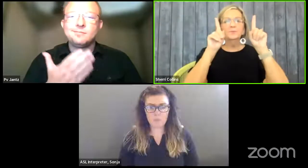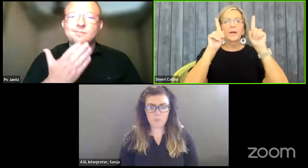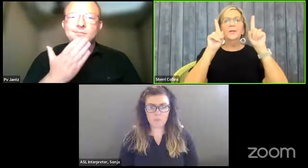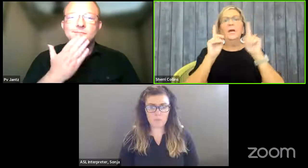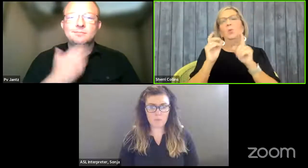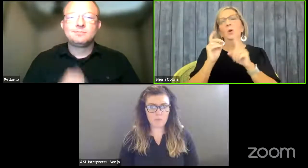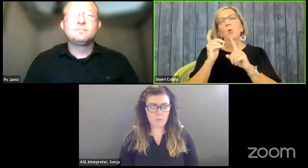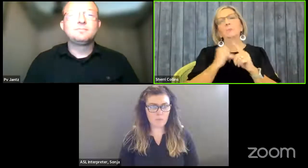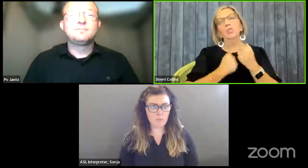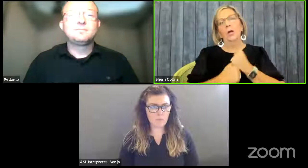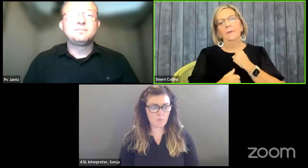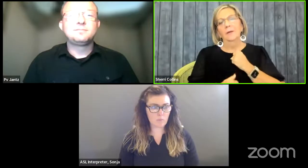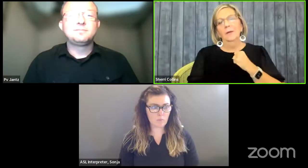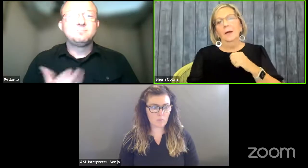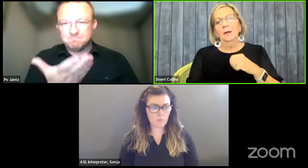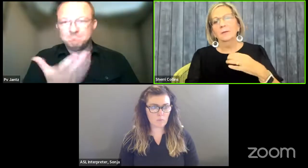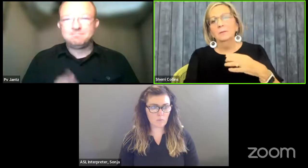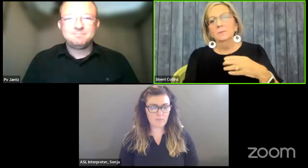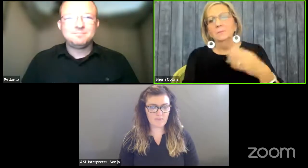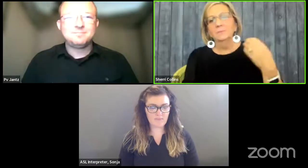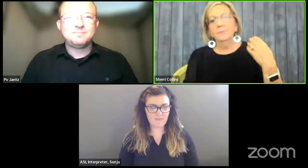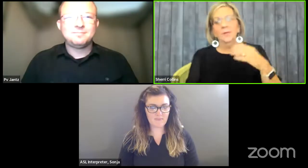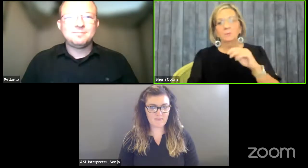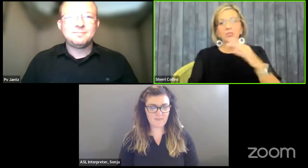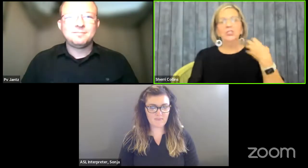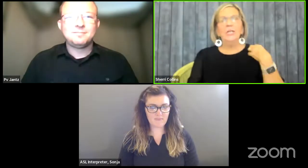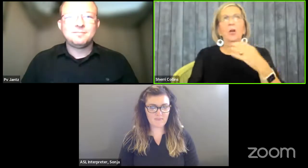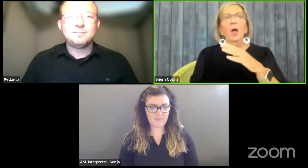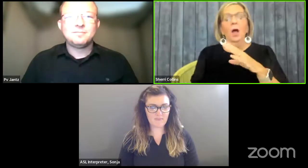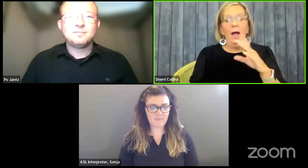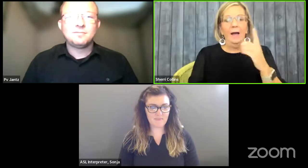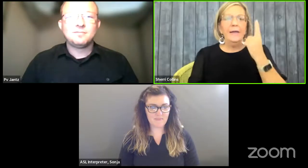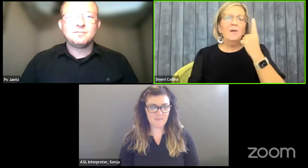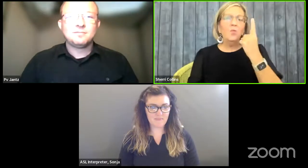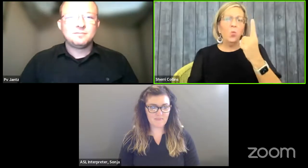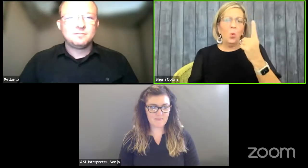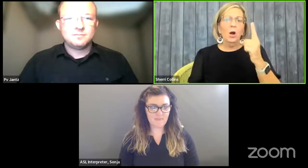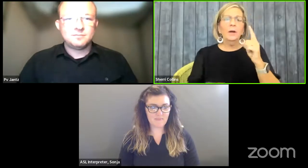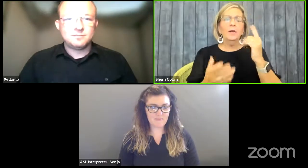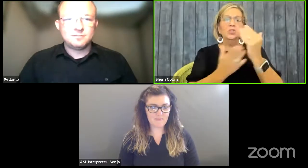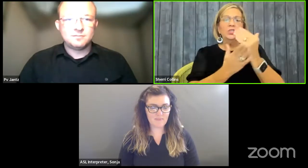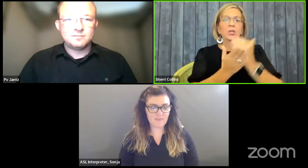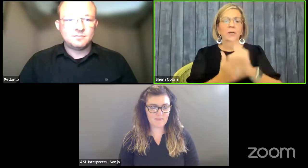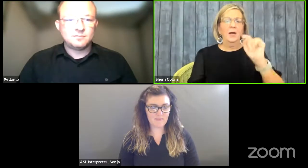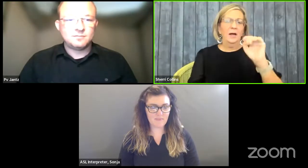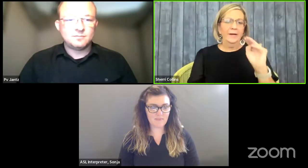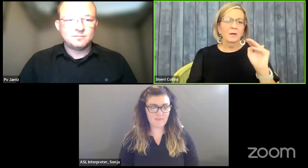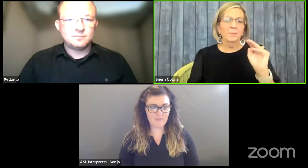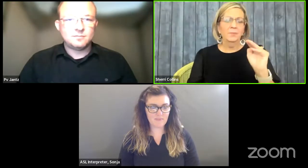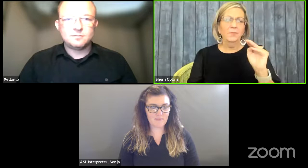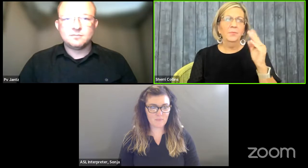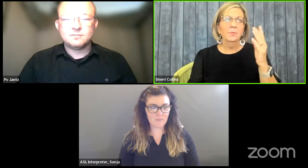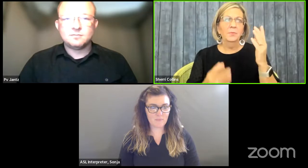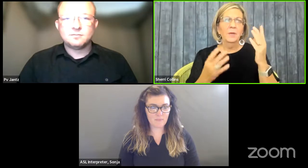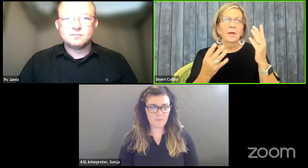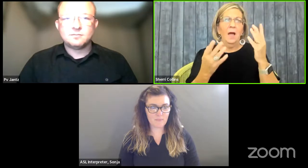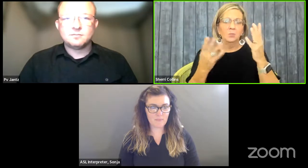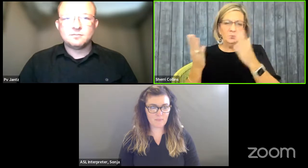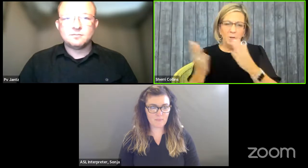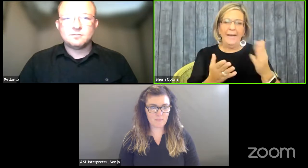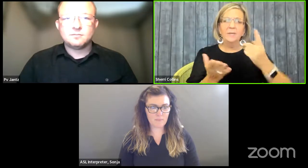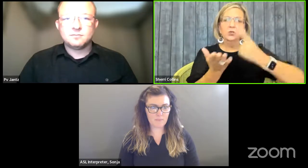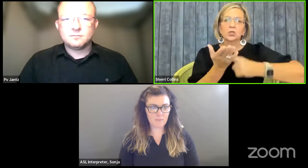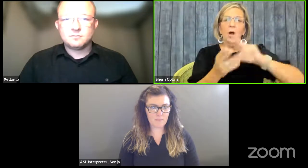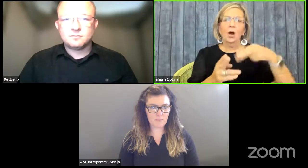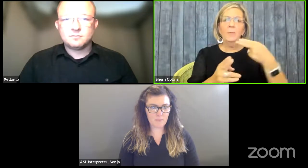Oh, I do have one more. I'm sorry, Mr. Chair. I have one agenda item. I